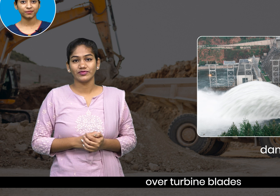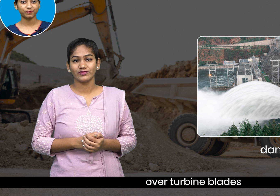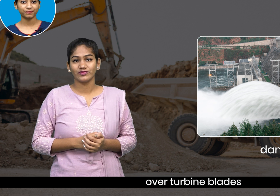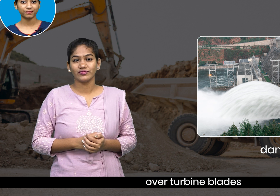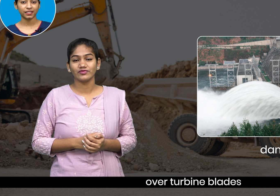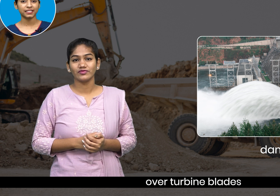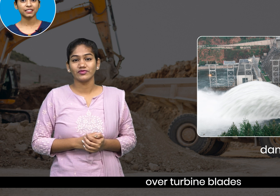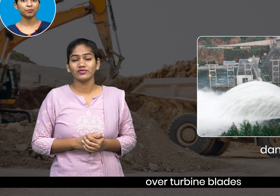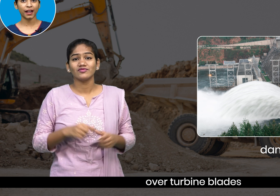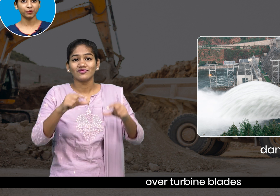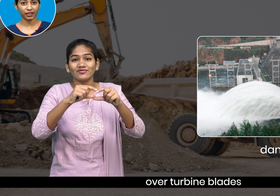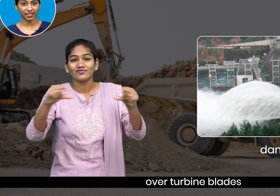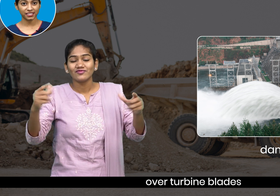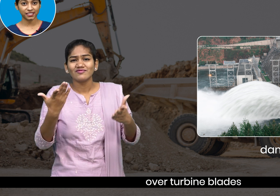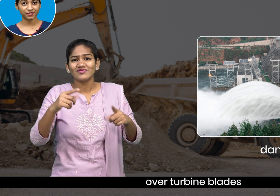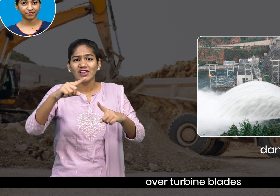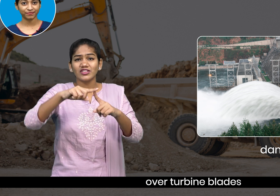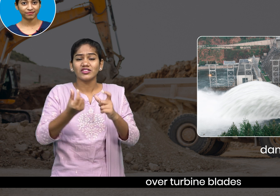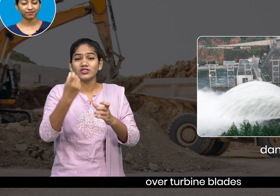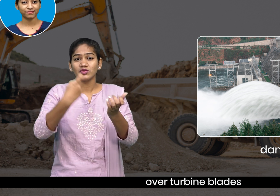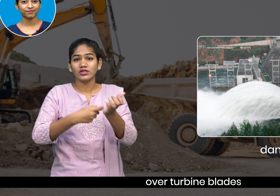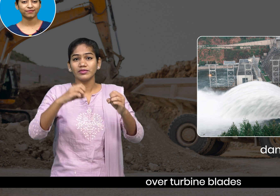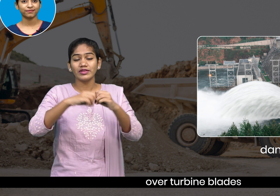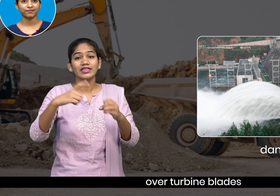over turbine blades